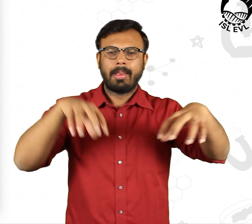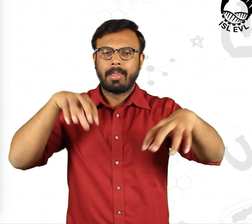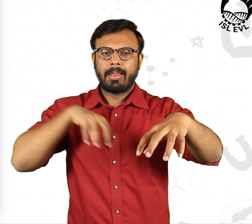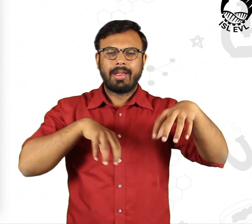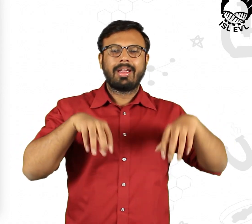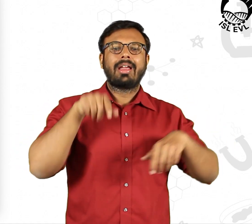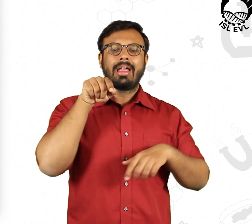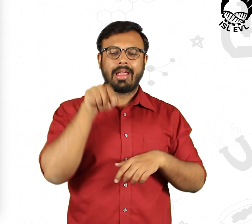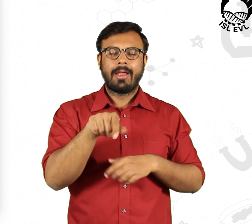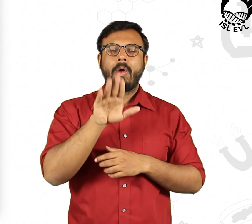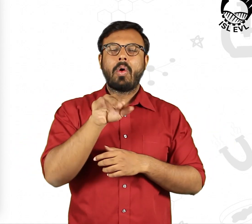This is called